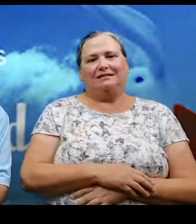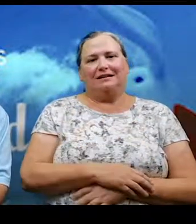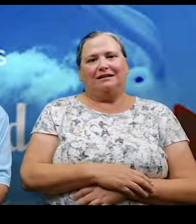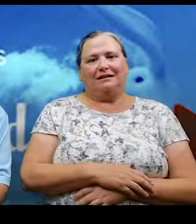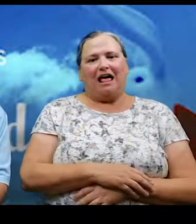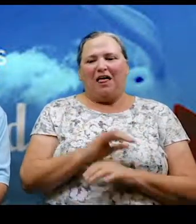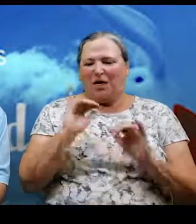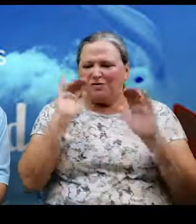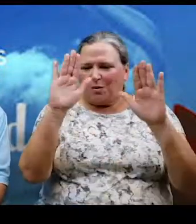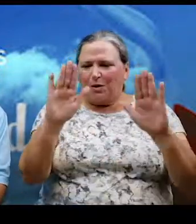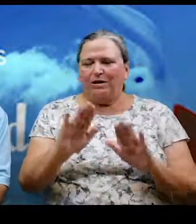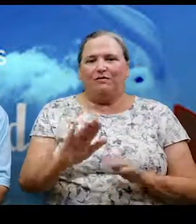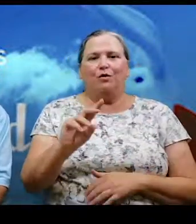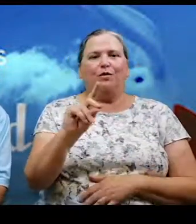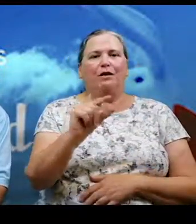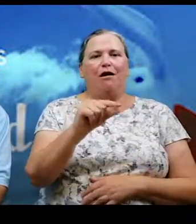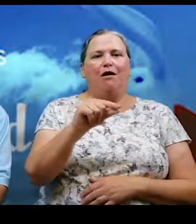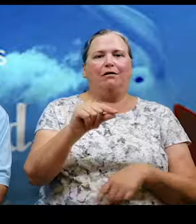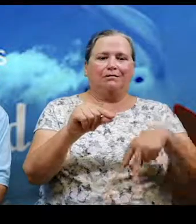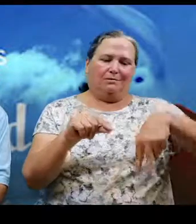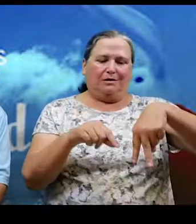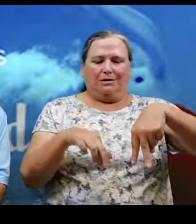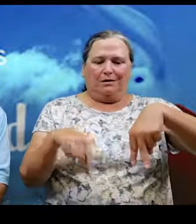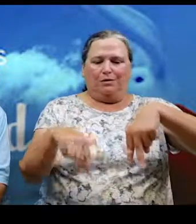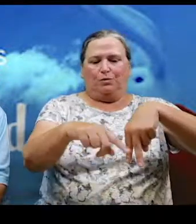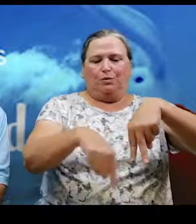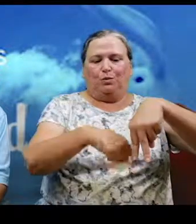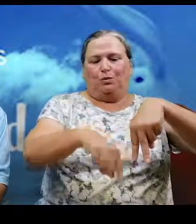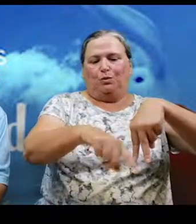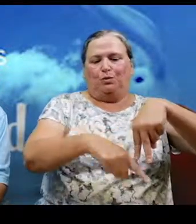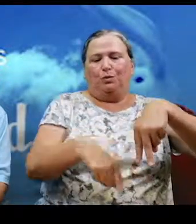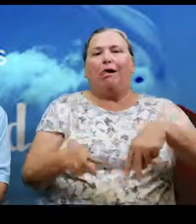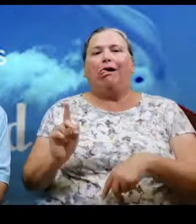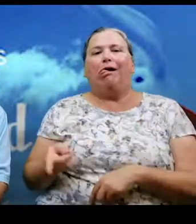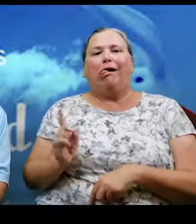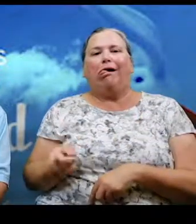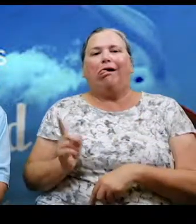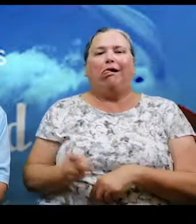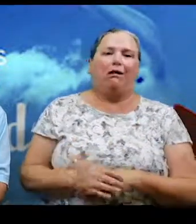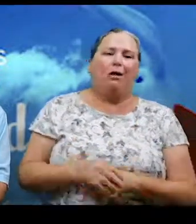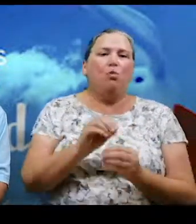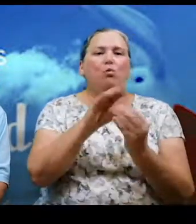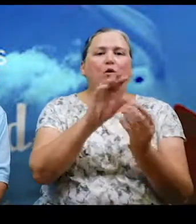Lucy danced around Bull's feet, wagging her tail and barking. And so